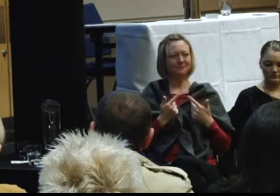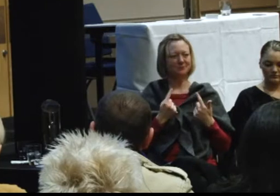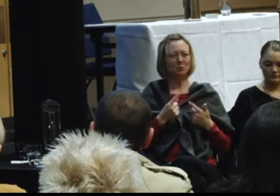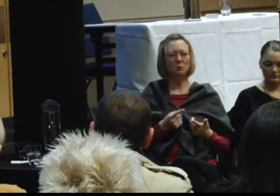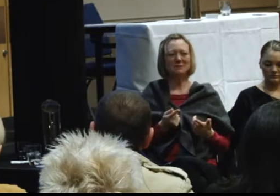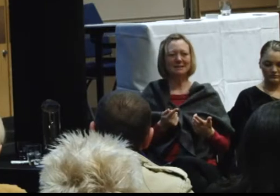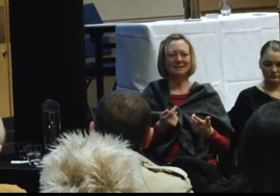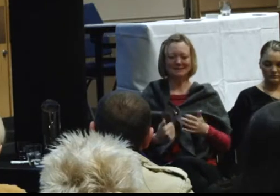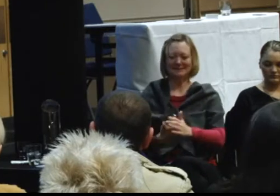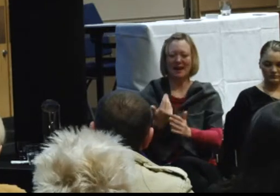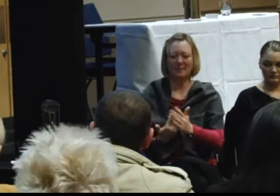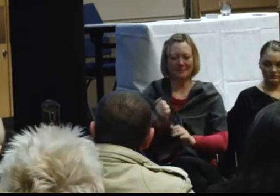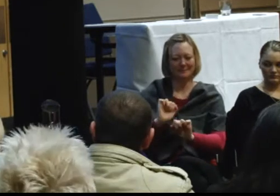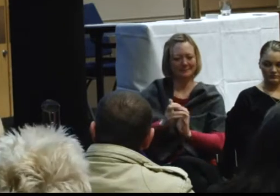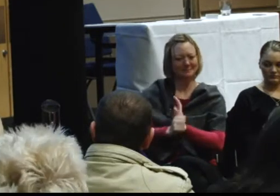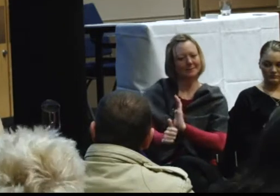developing new skills in, and